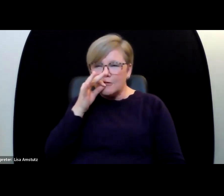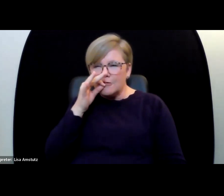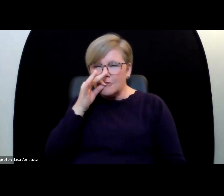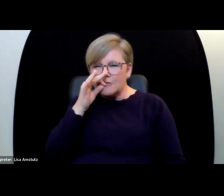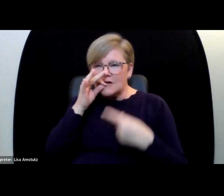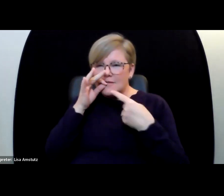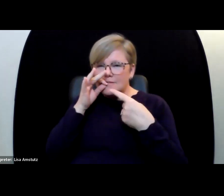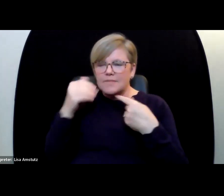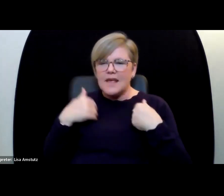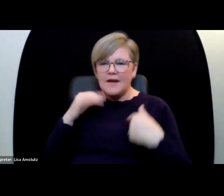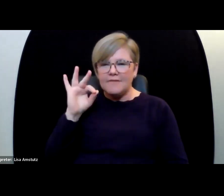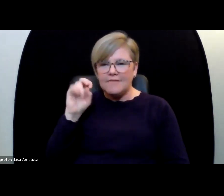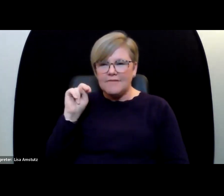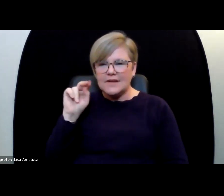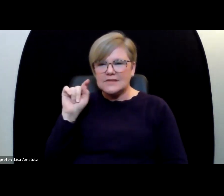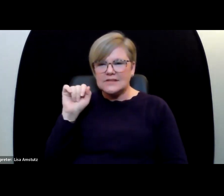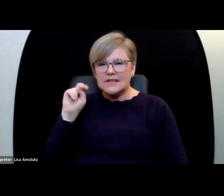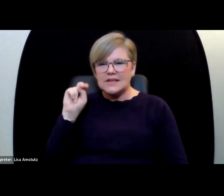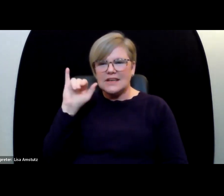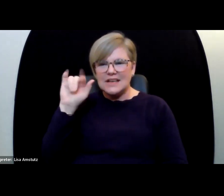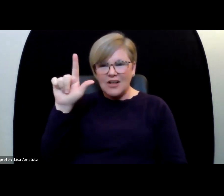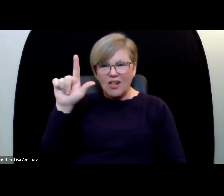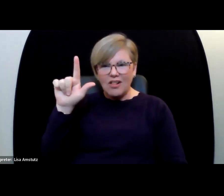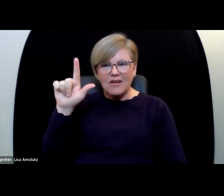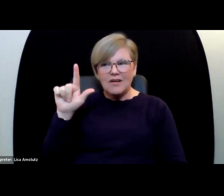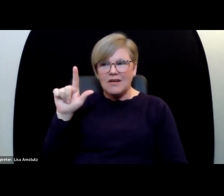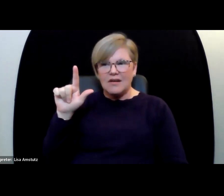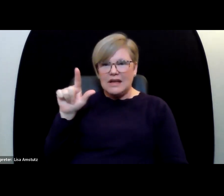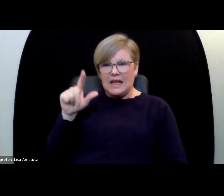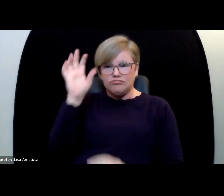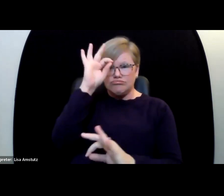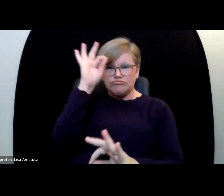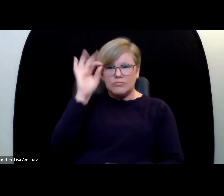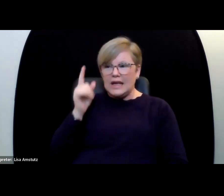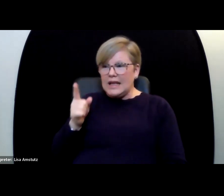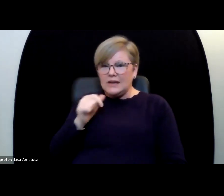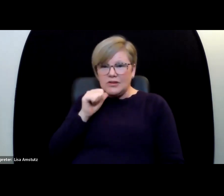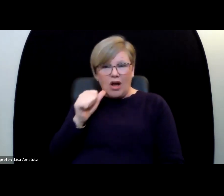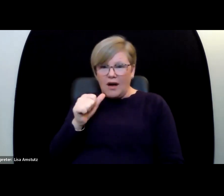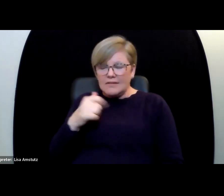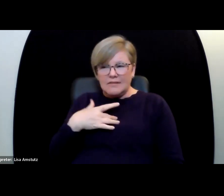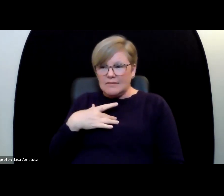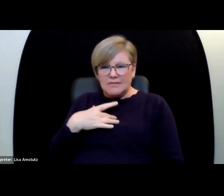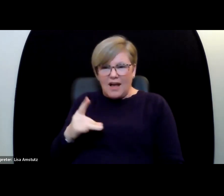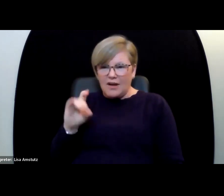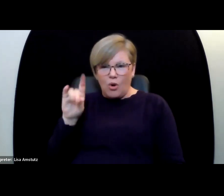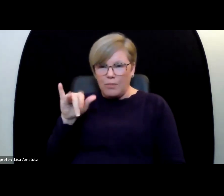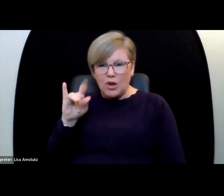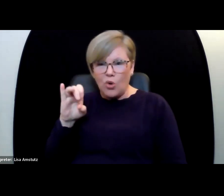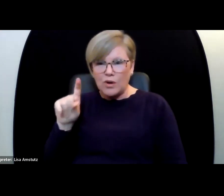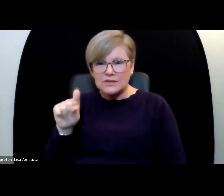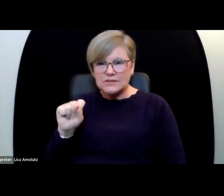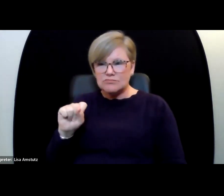it had been laced with fentanyl. He had no idea, like he wasn't into opioids at all. Like he smoked weed, like that was his thing, but he had no idea